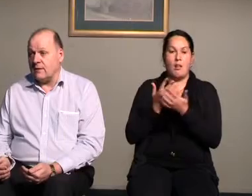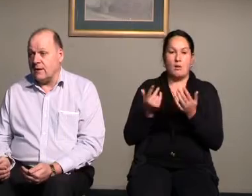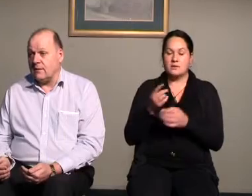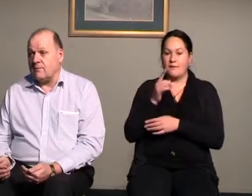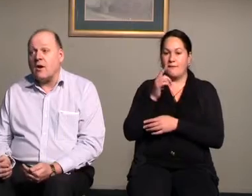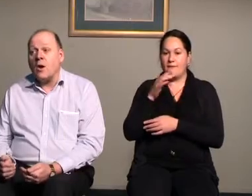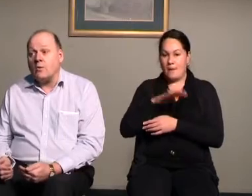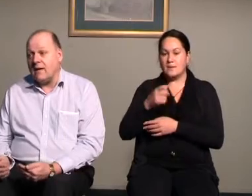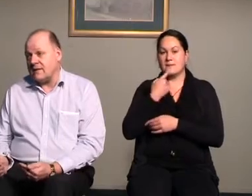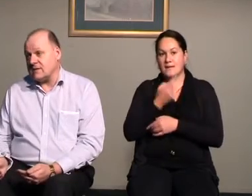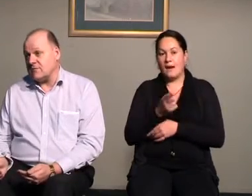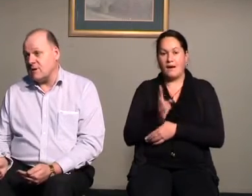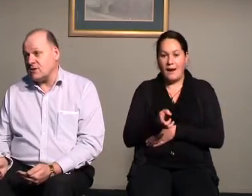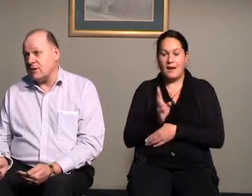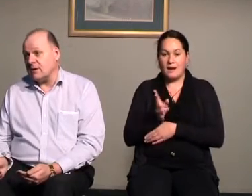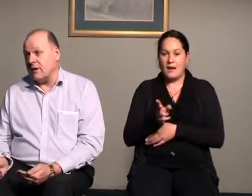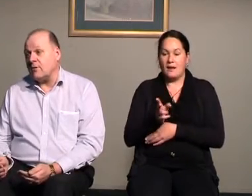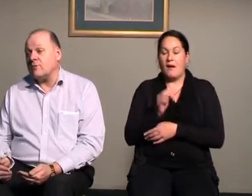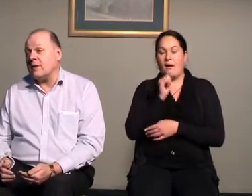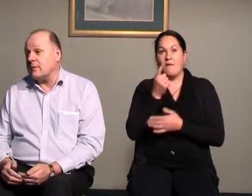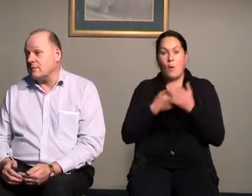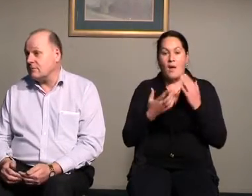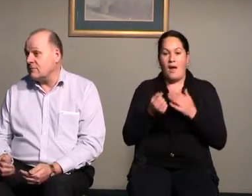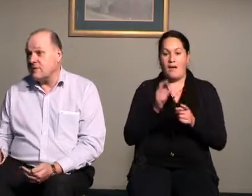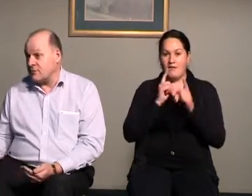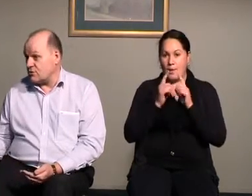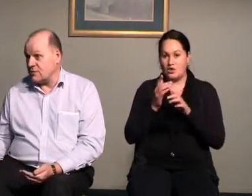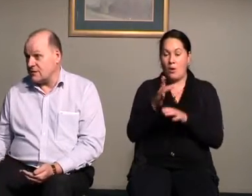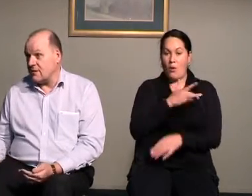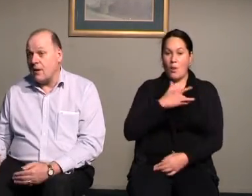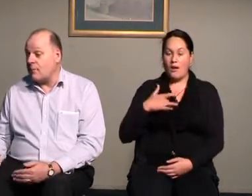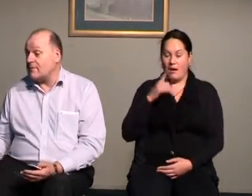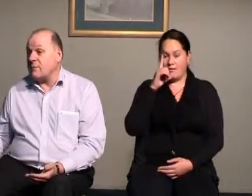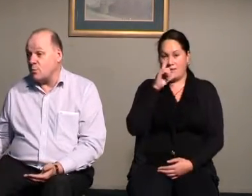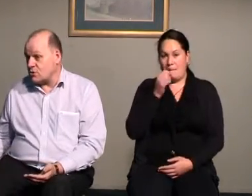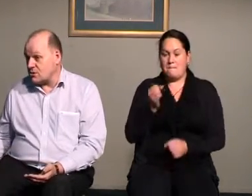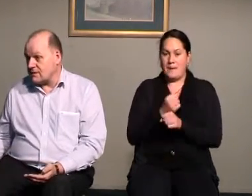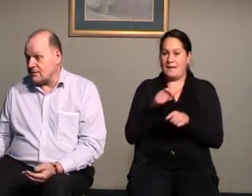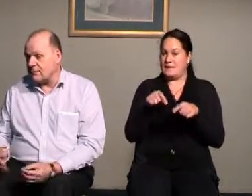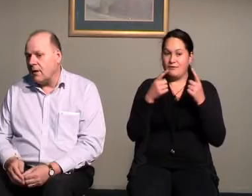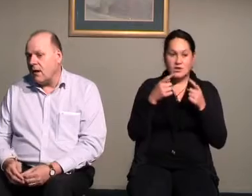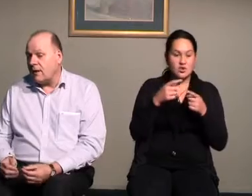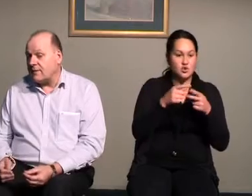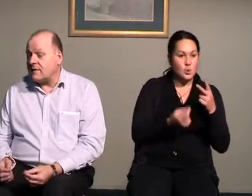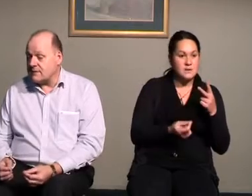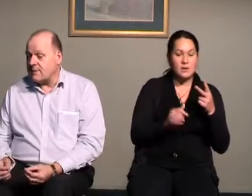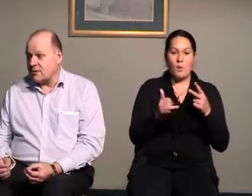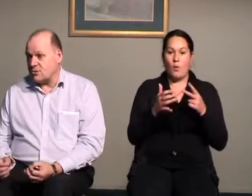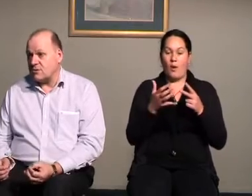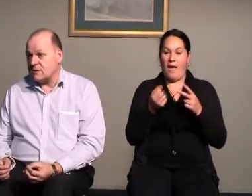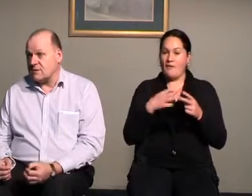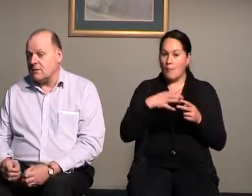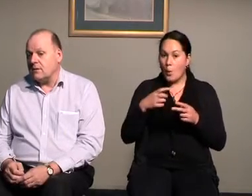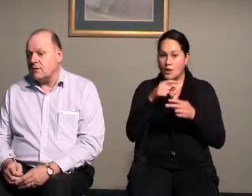over again, if I only had this information earlier, I could have made different choices and perhaps had more choices. And I think it is